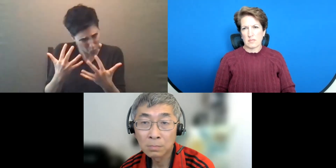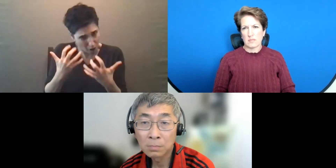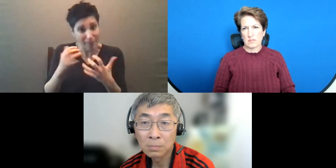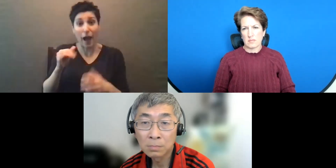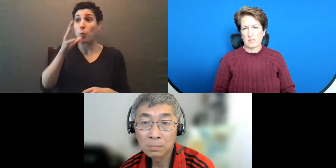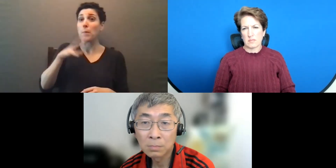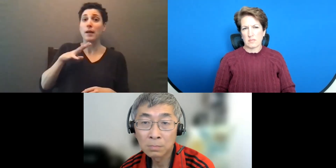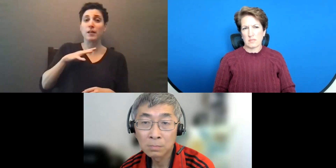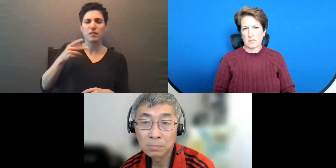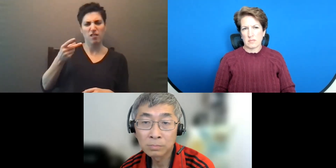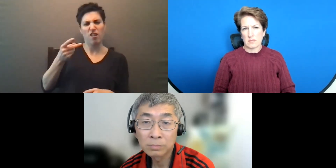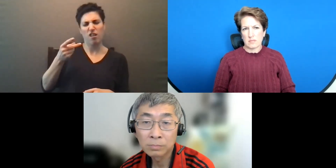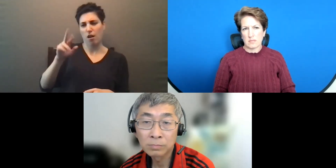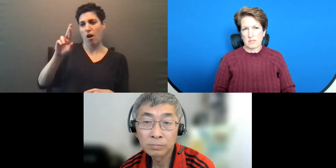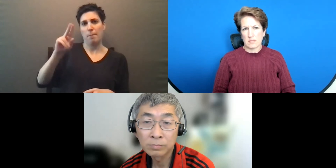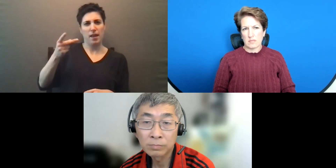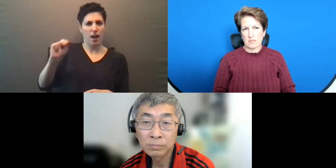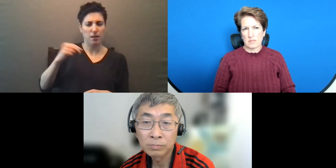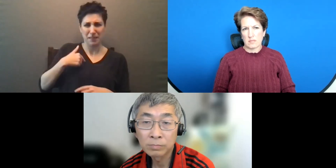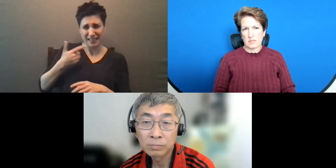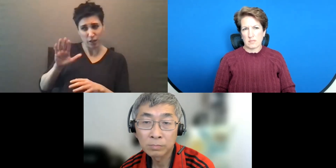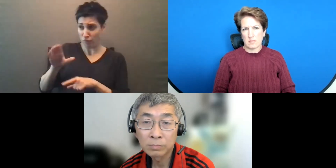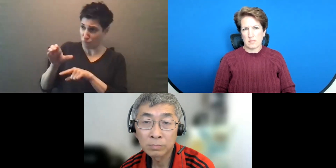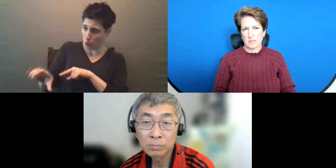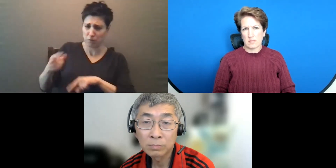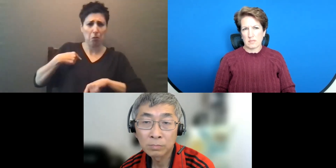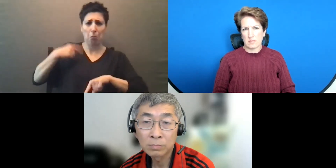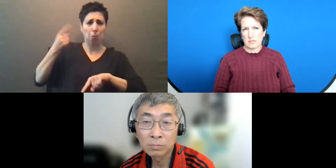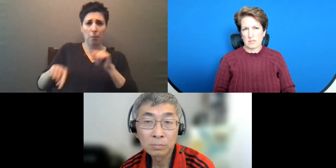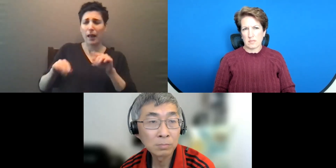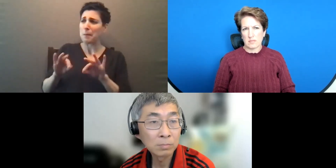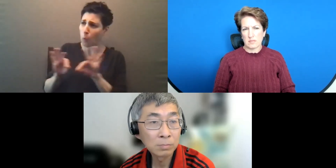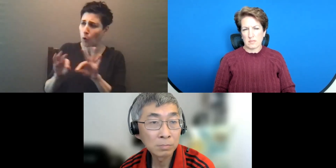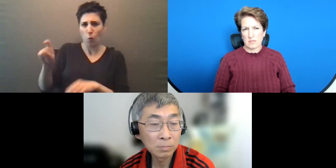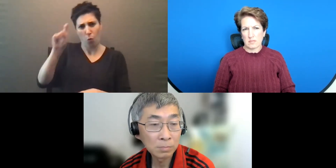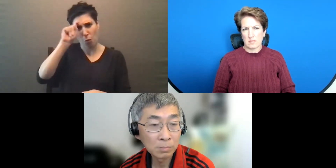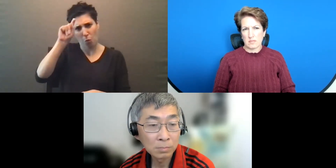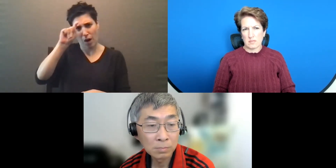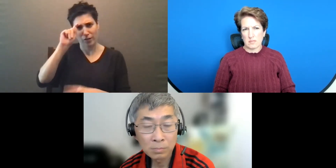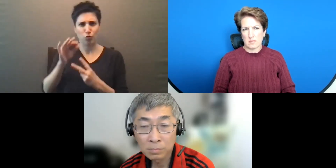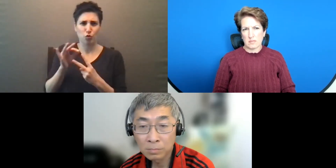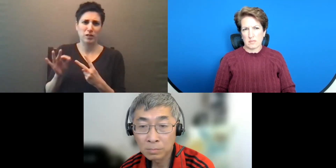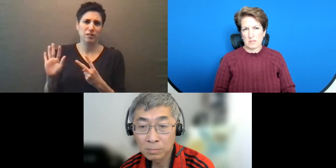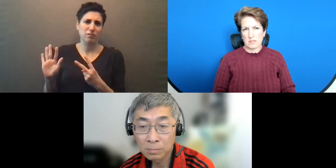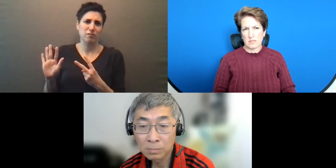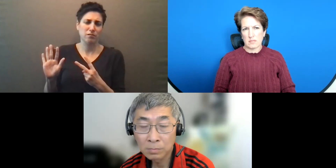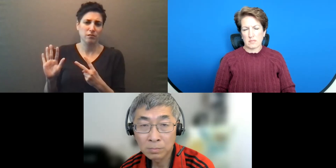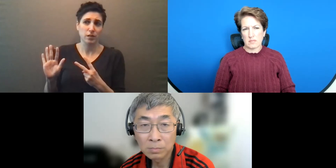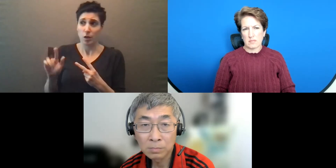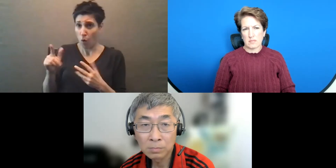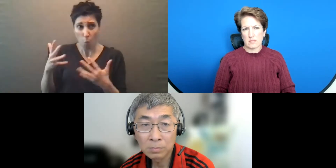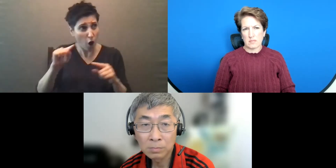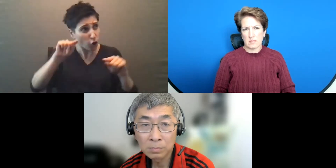wise choice. And ultimately, if you choose to harm the public or to your family, it's